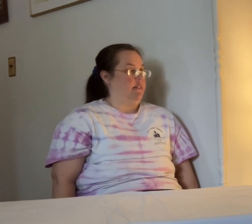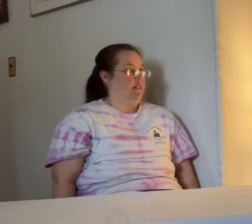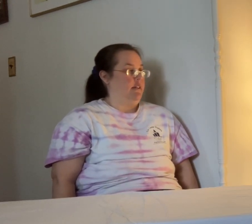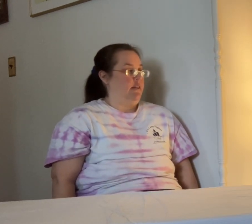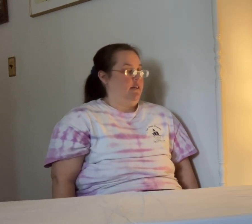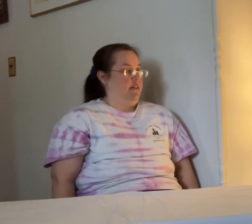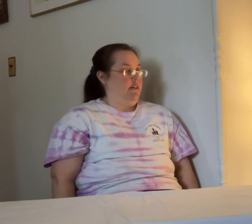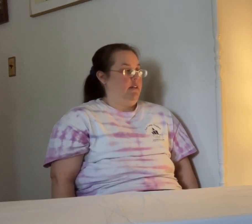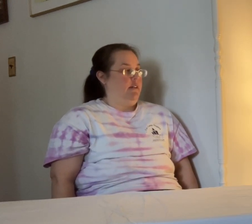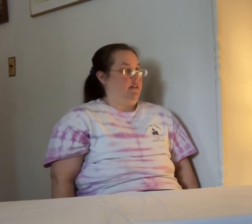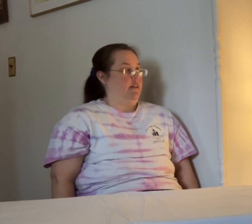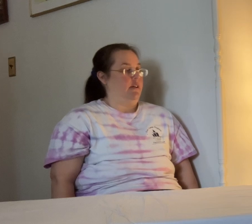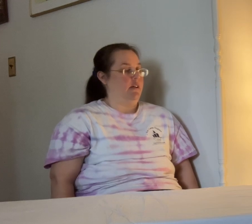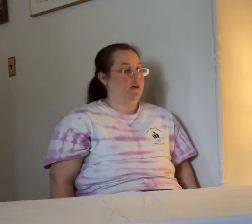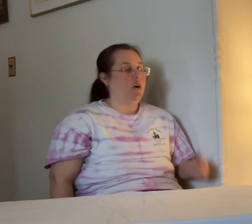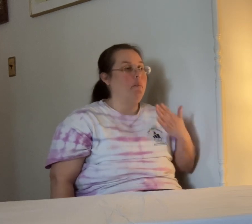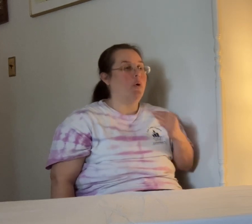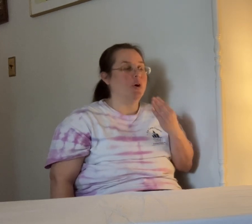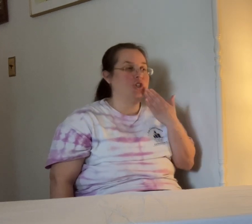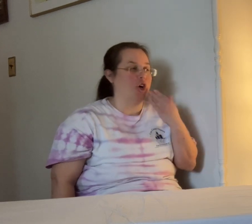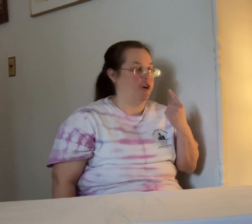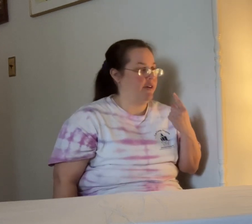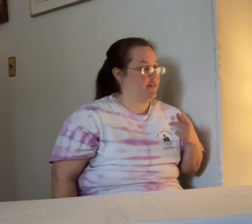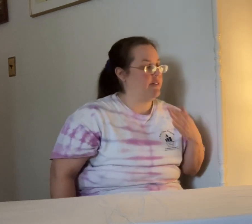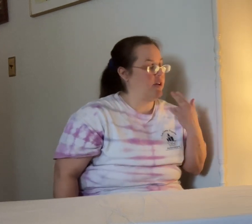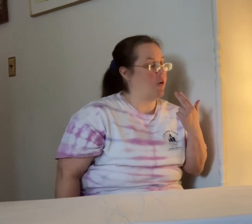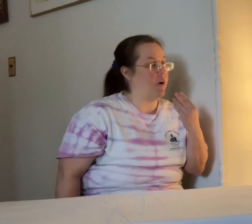Bull turd. More turd. Go on.